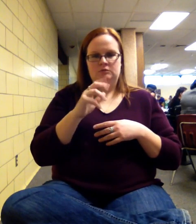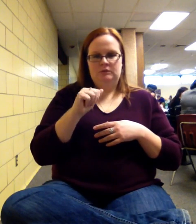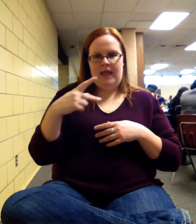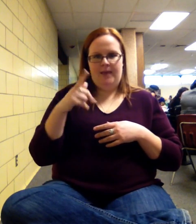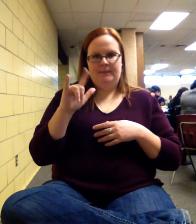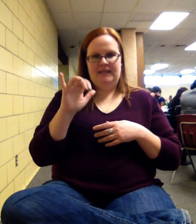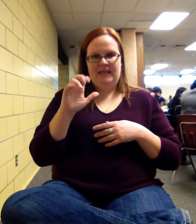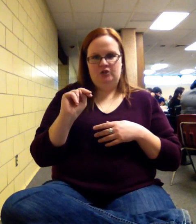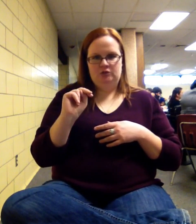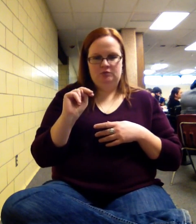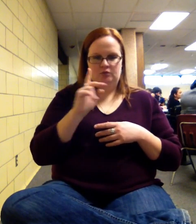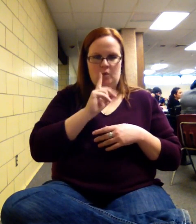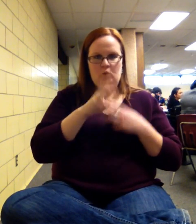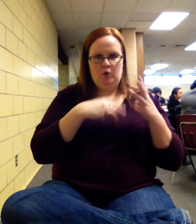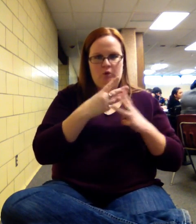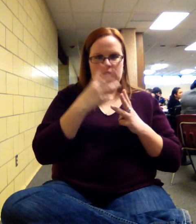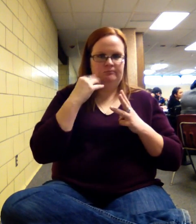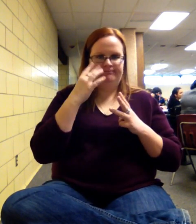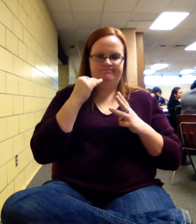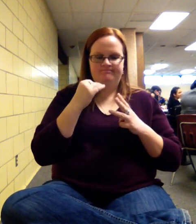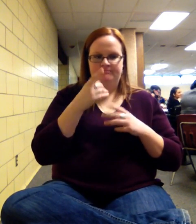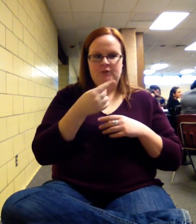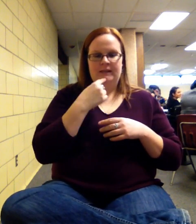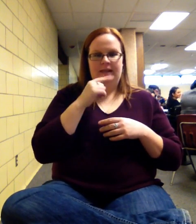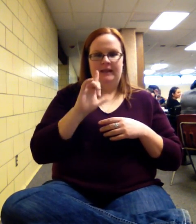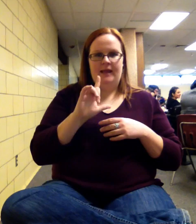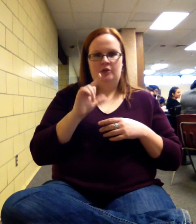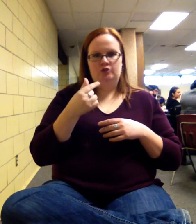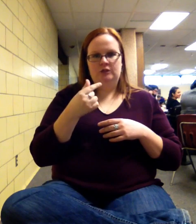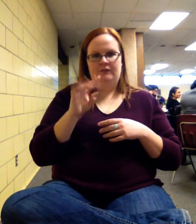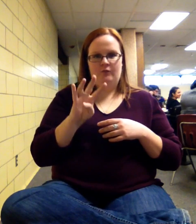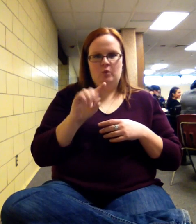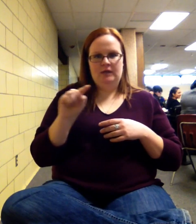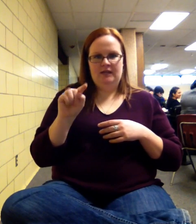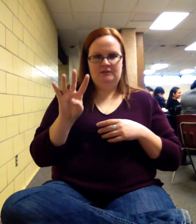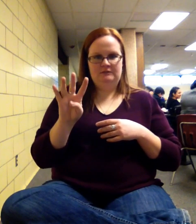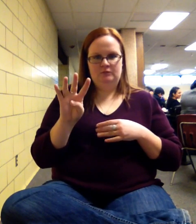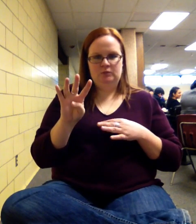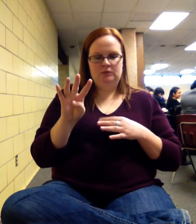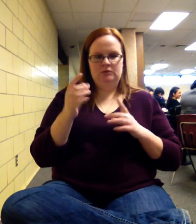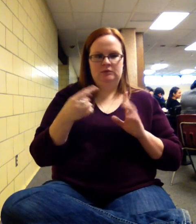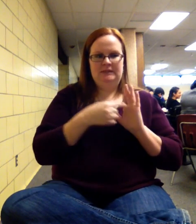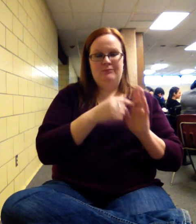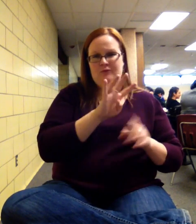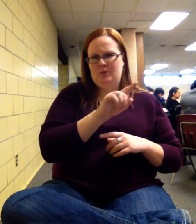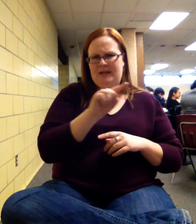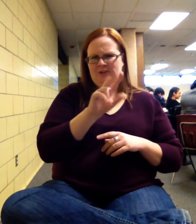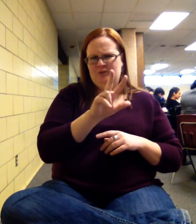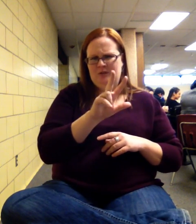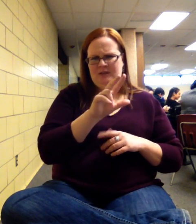they're saying in that LG 4-4 box, the example 4-3, page 129, they're